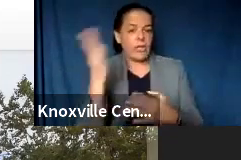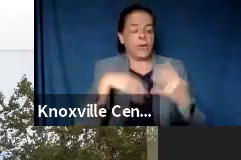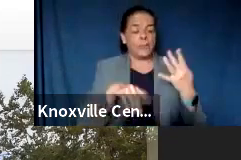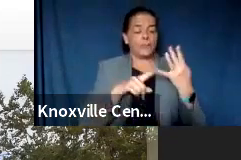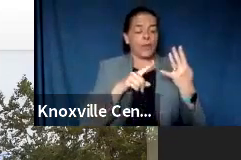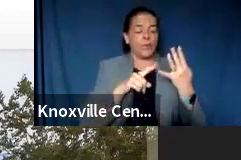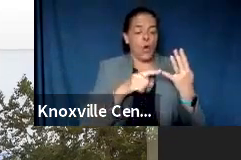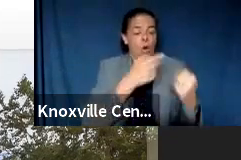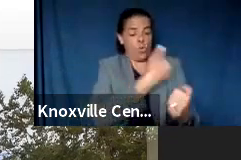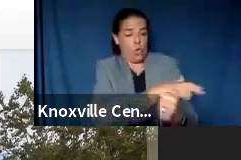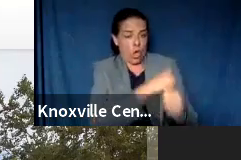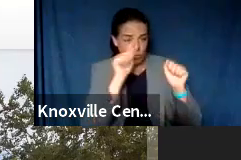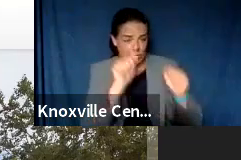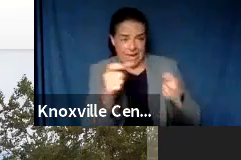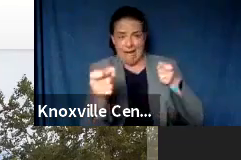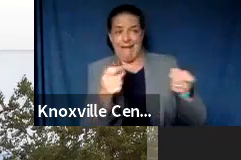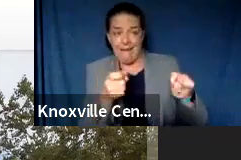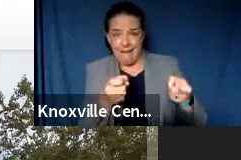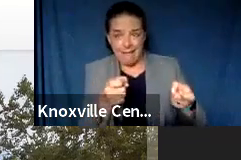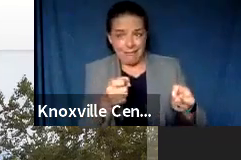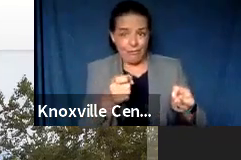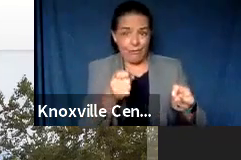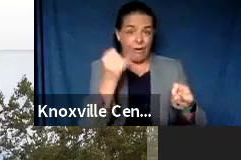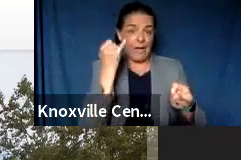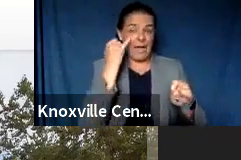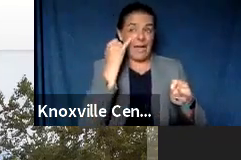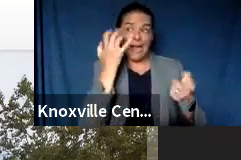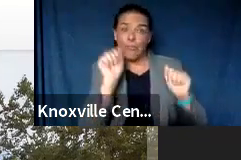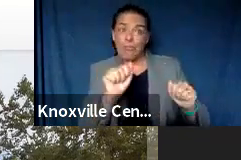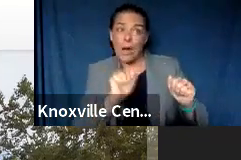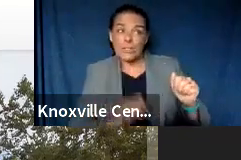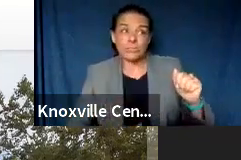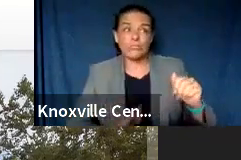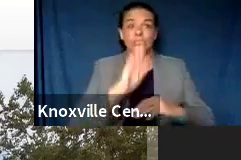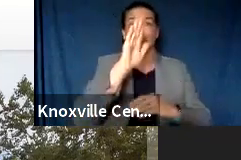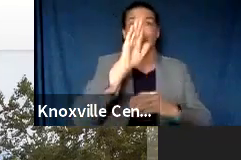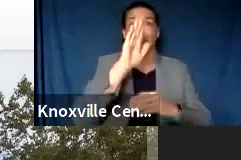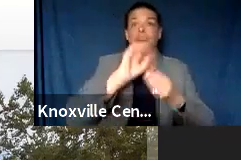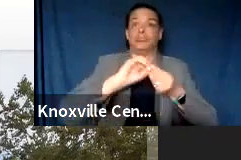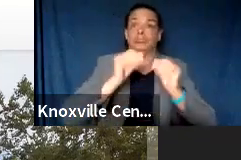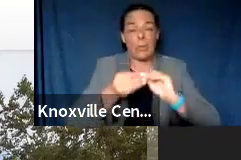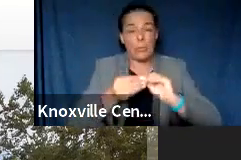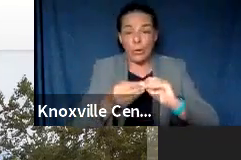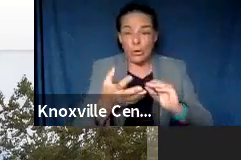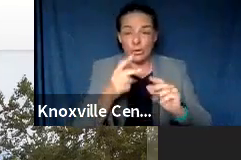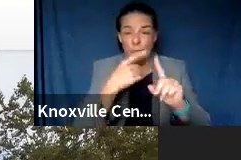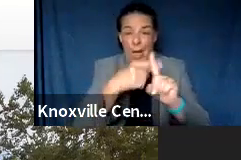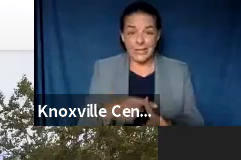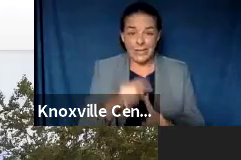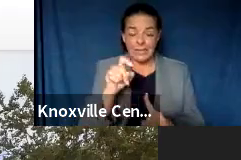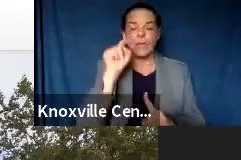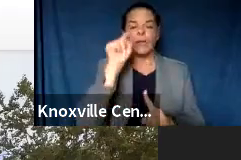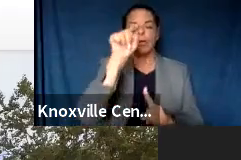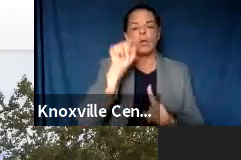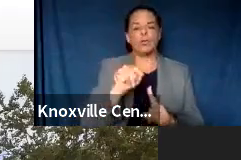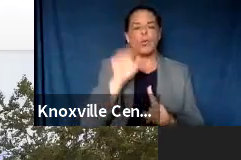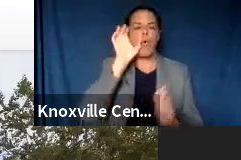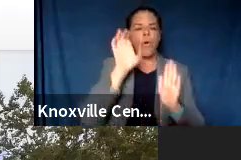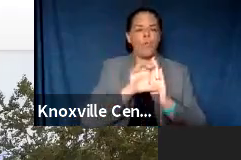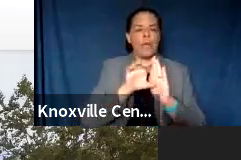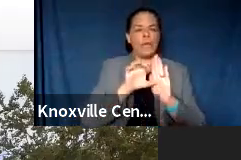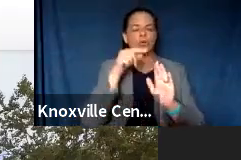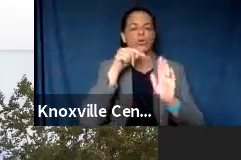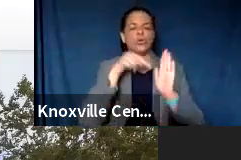capabilities remain within current and forecasted surge capacity. These graphs show the availability of regional